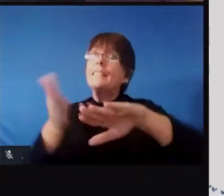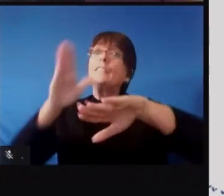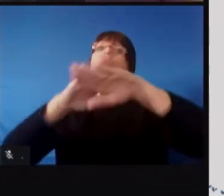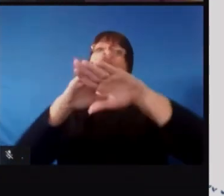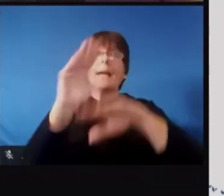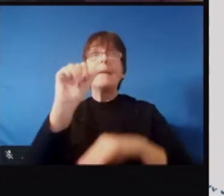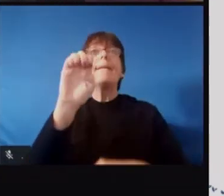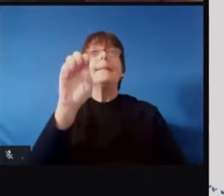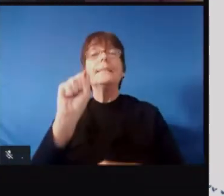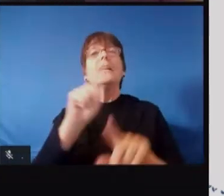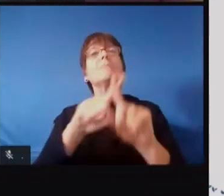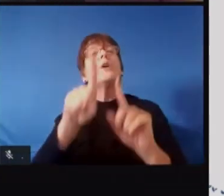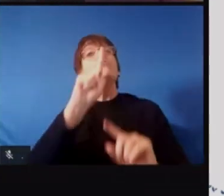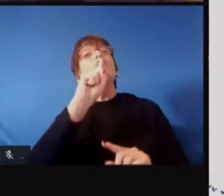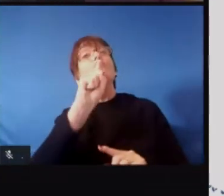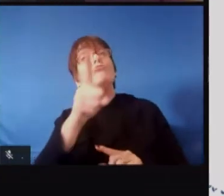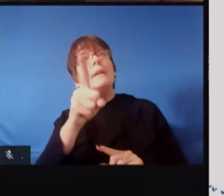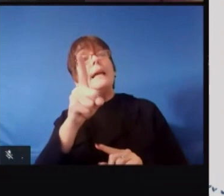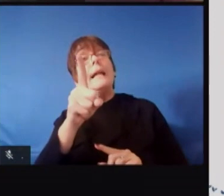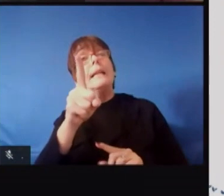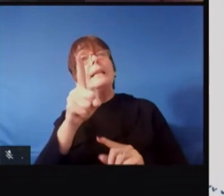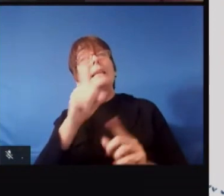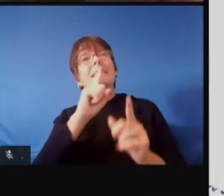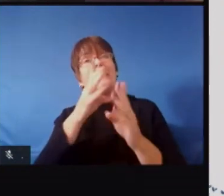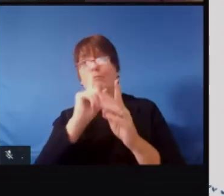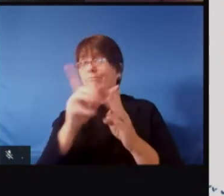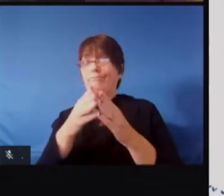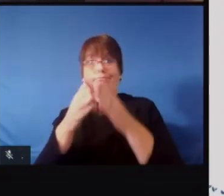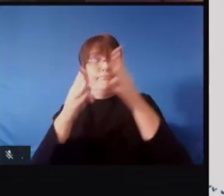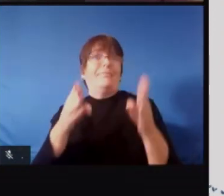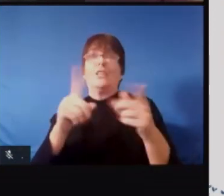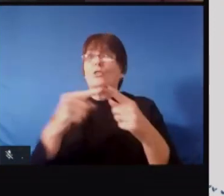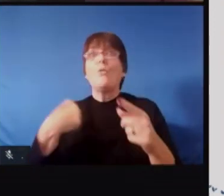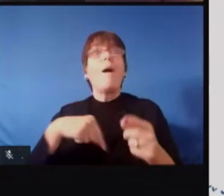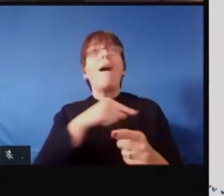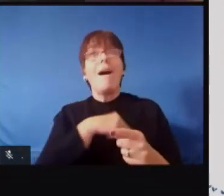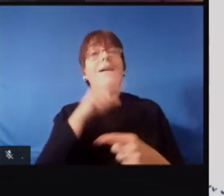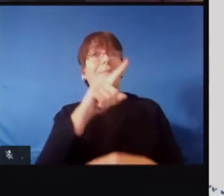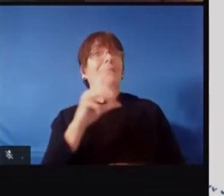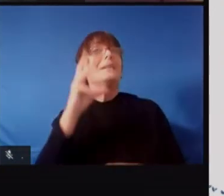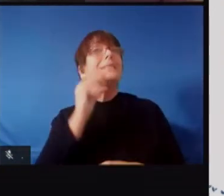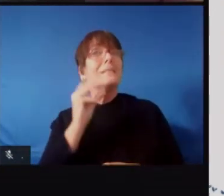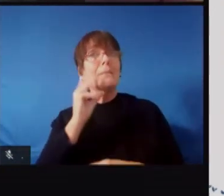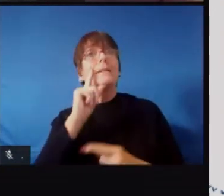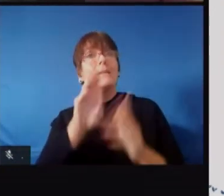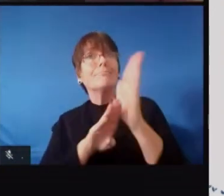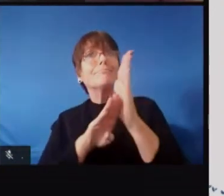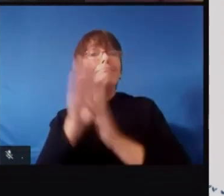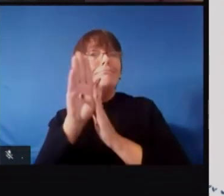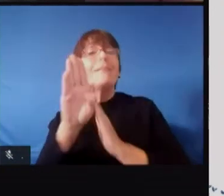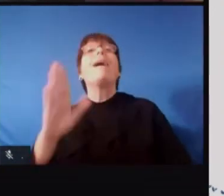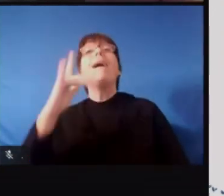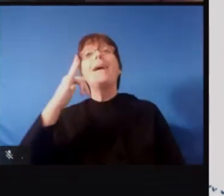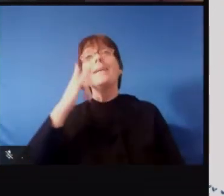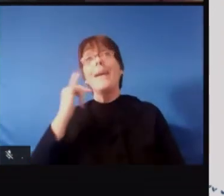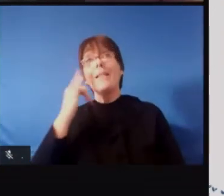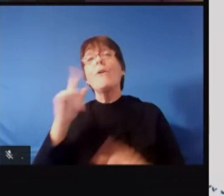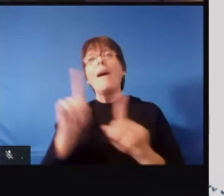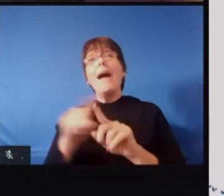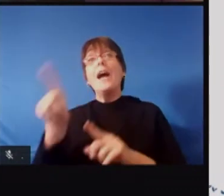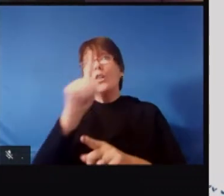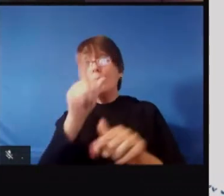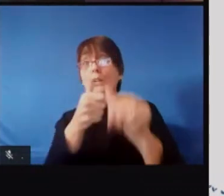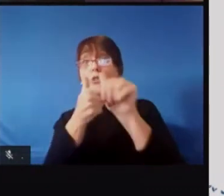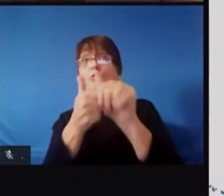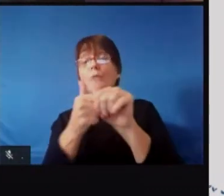cases, but really states right next door to us where they've experienced surge. California, as you've been tracking